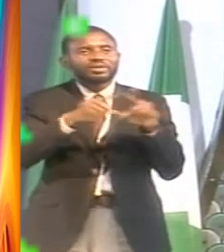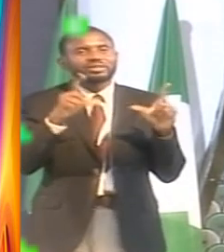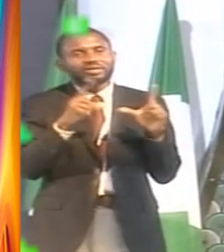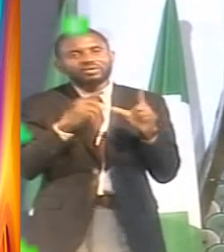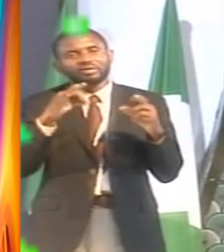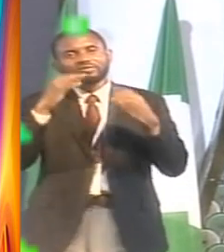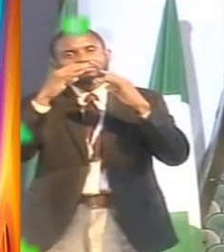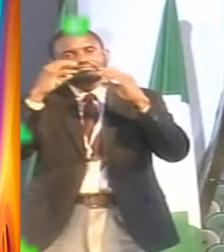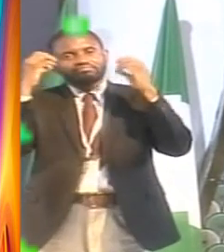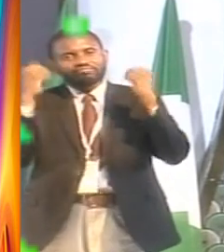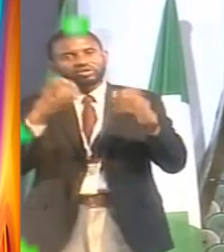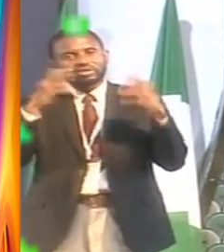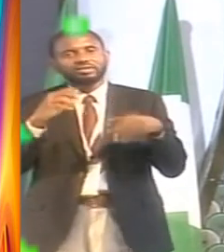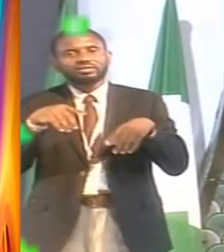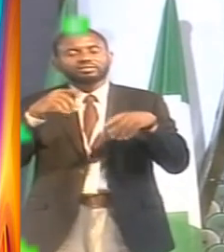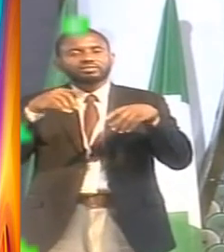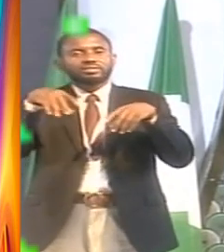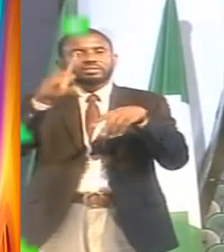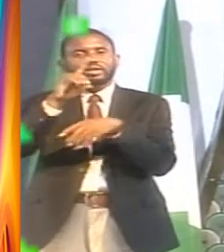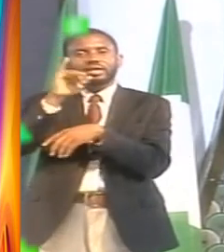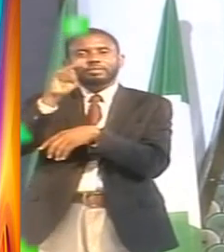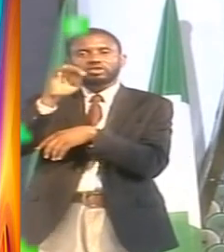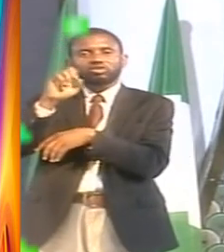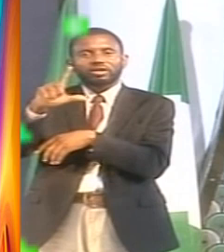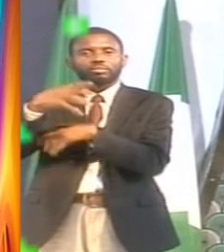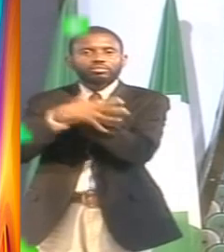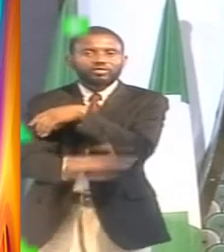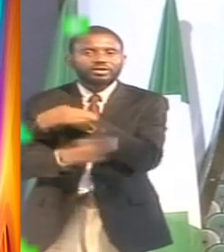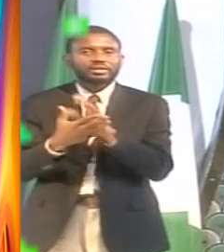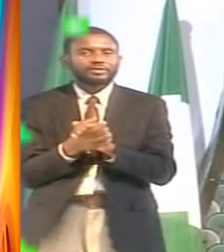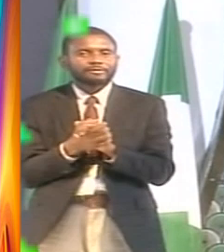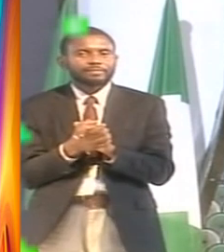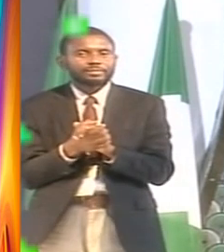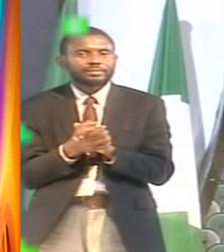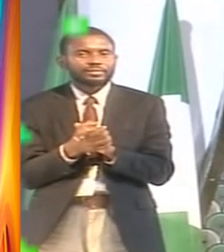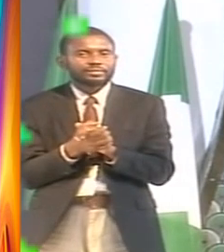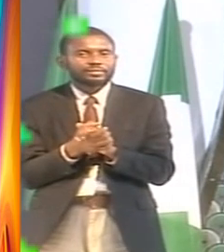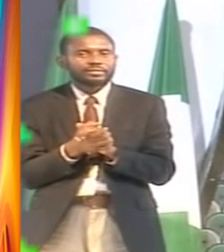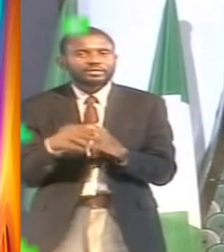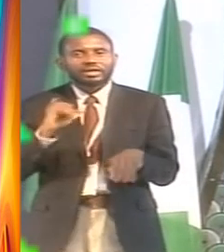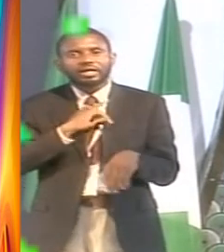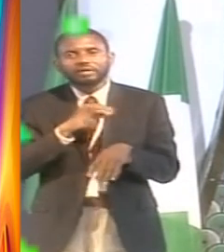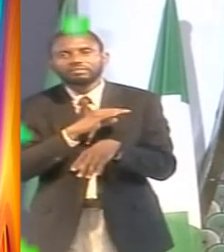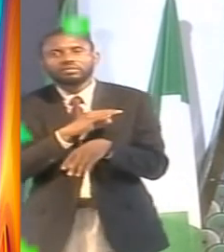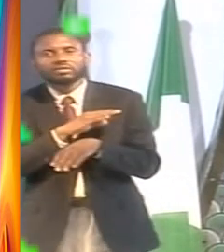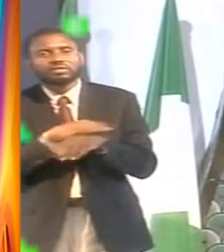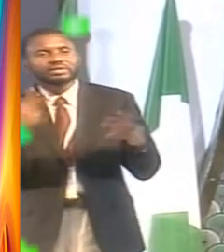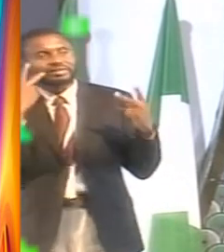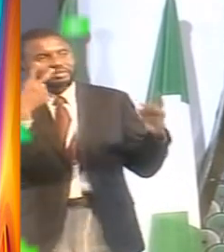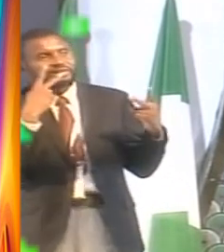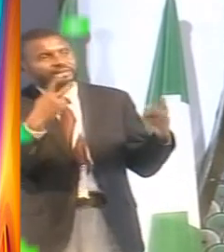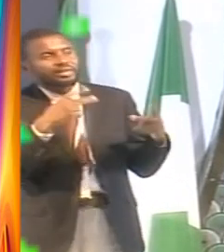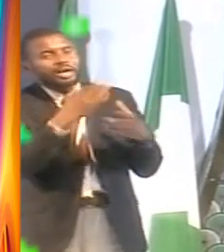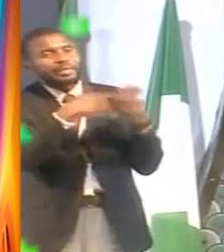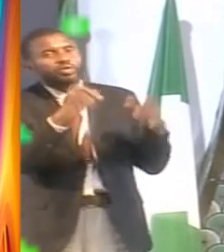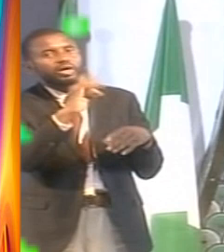multidimensional poverty. Okay? I have not turned the light and seen a part where Muslims are living that